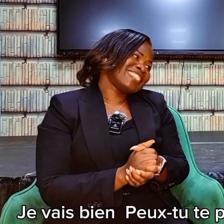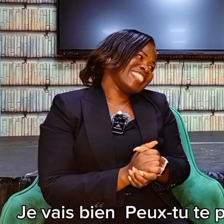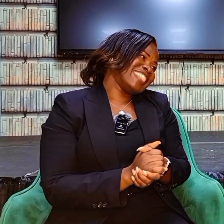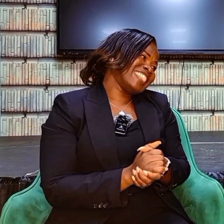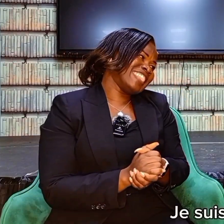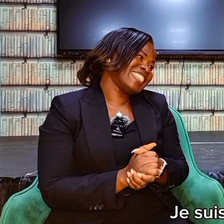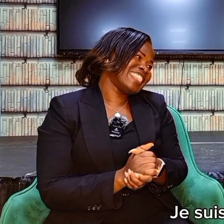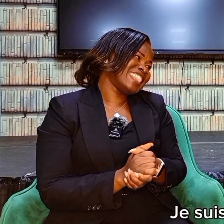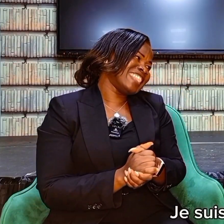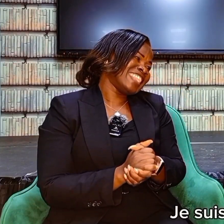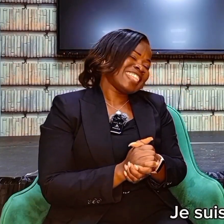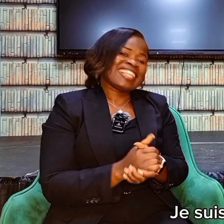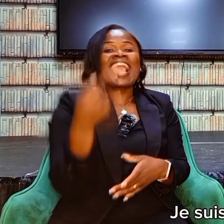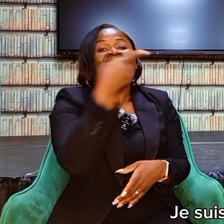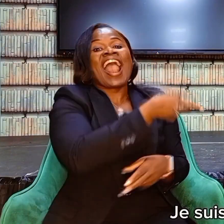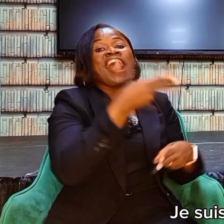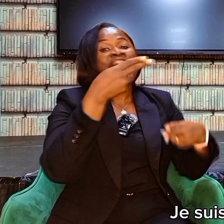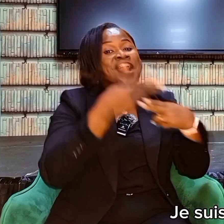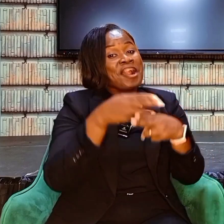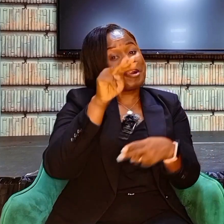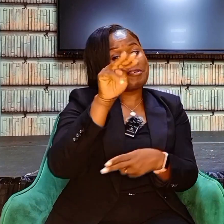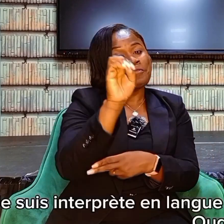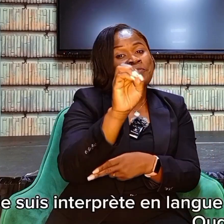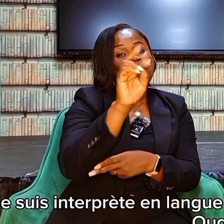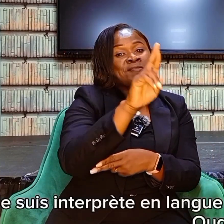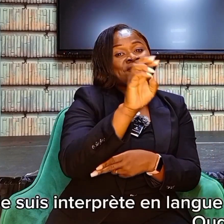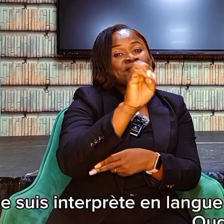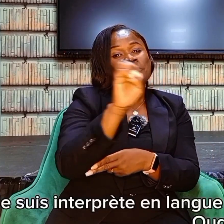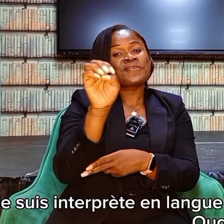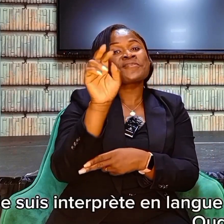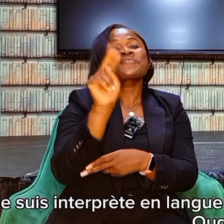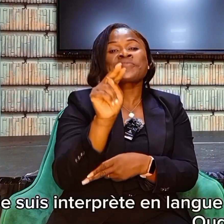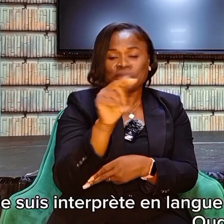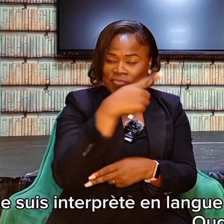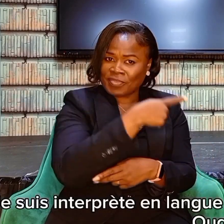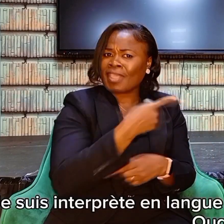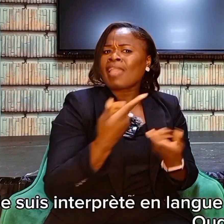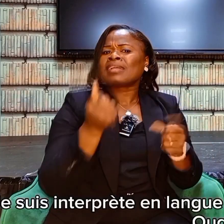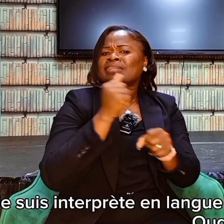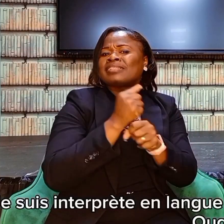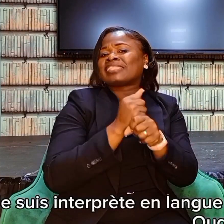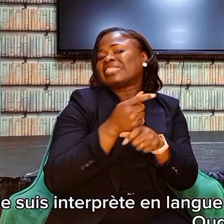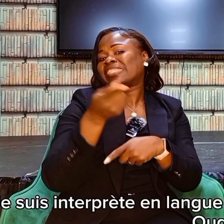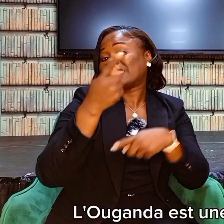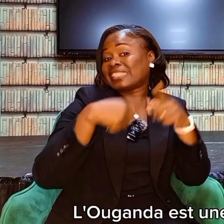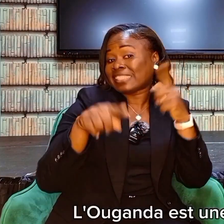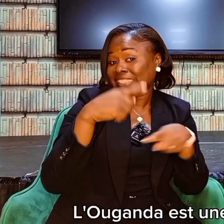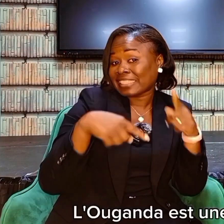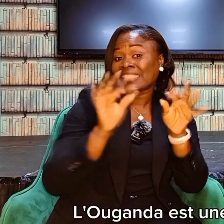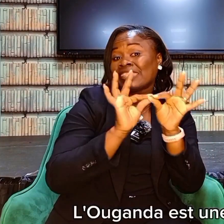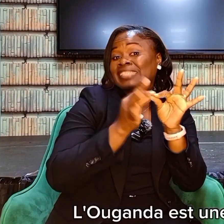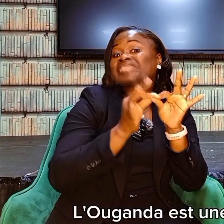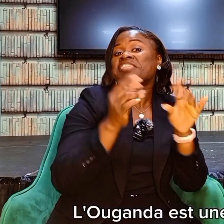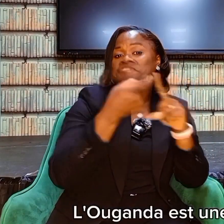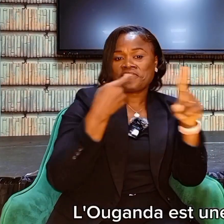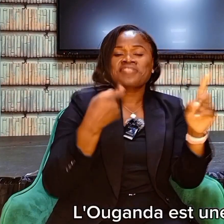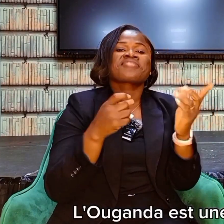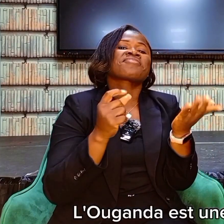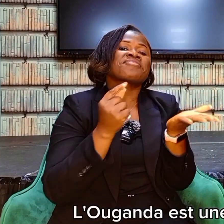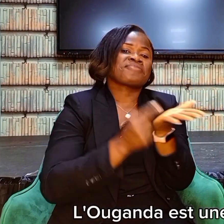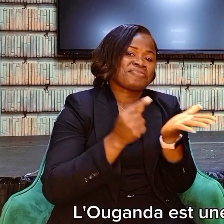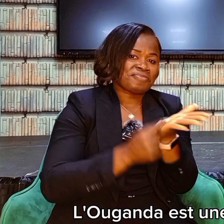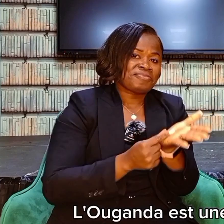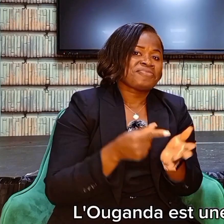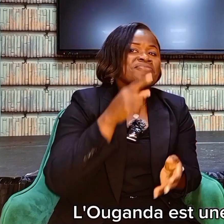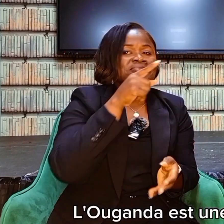followers? I'm Moreen Nambalirwa. I'm a sign language interpreter by profession from Uganda. Uganda